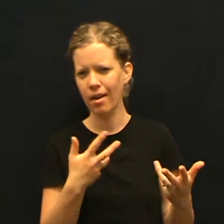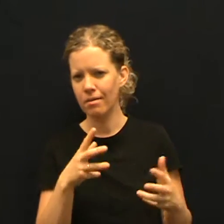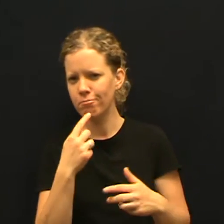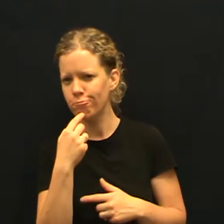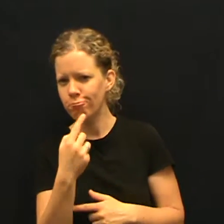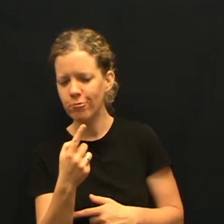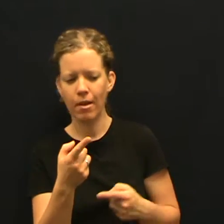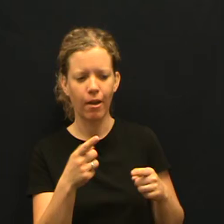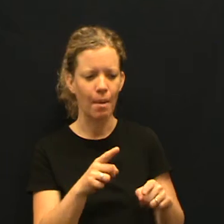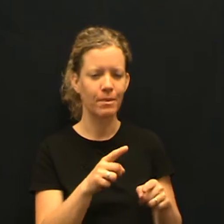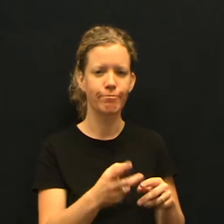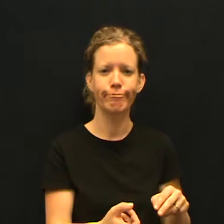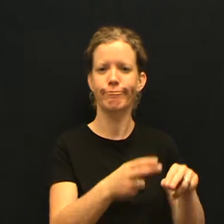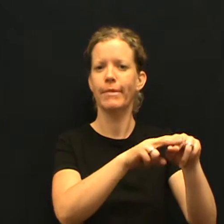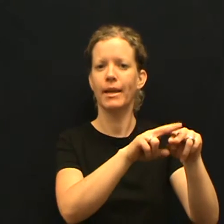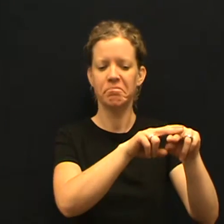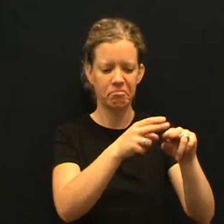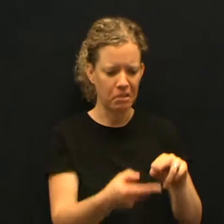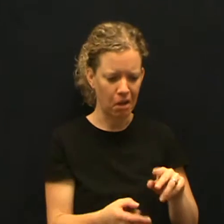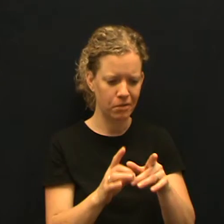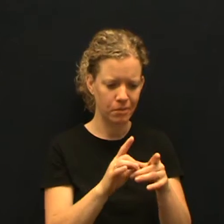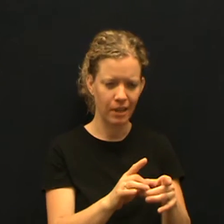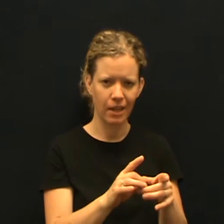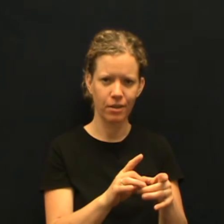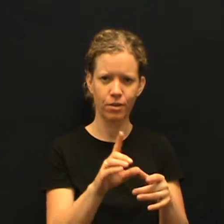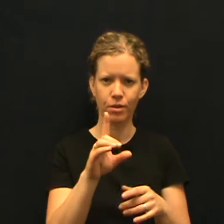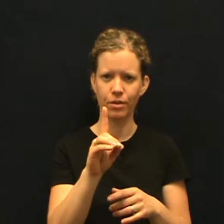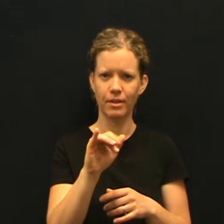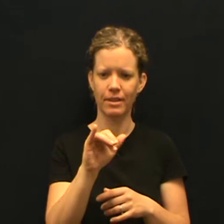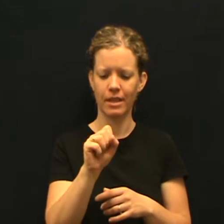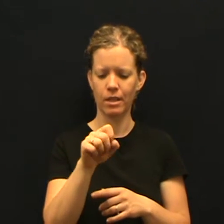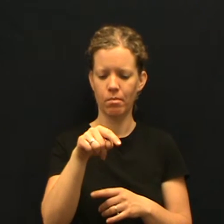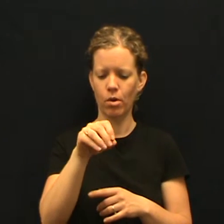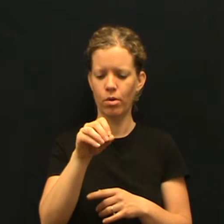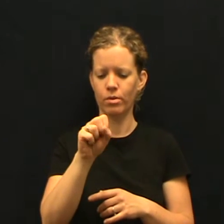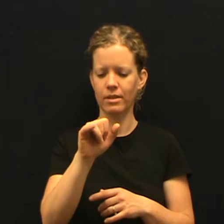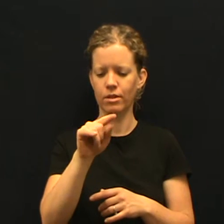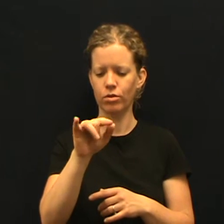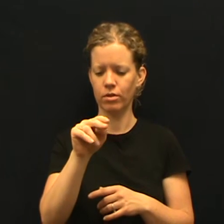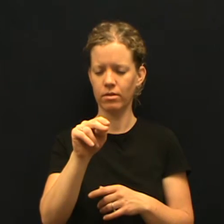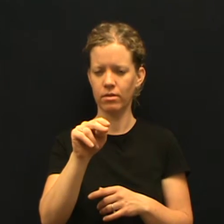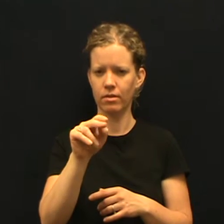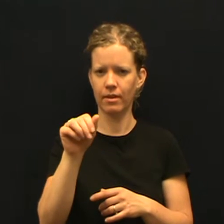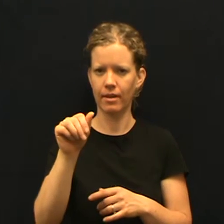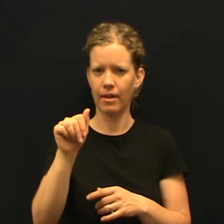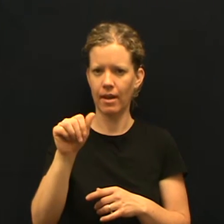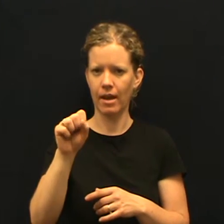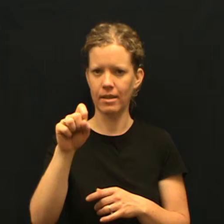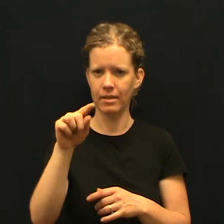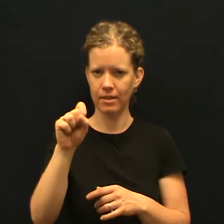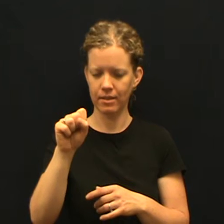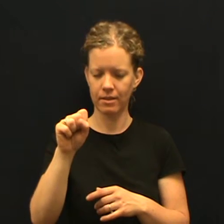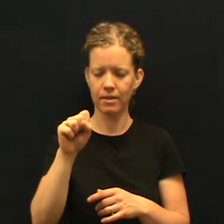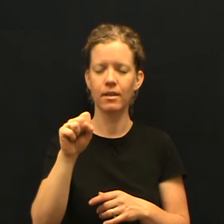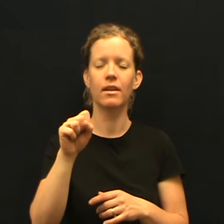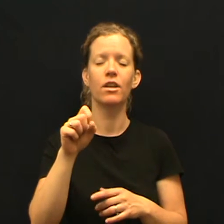or loss associated with that disposition of an asset, that gain or loss would have shown up in the net